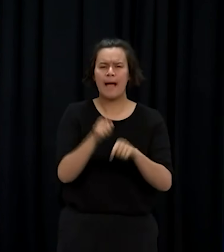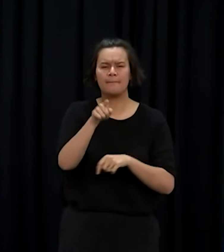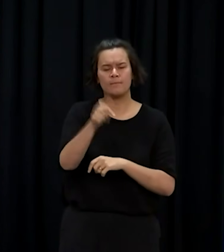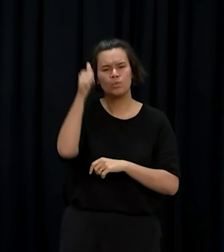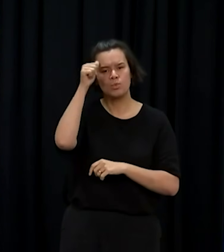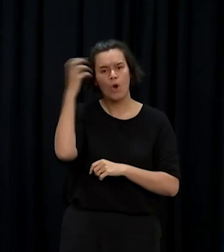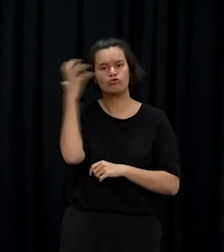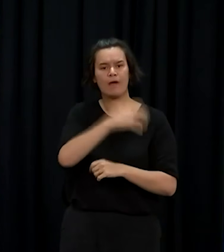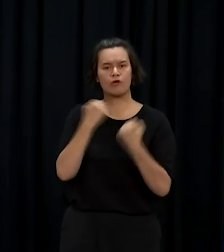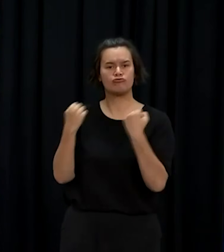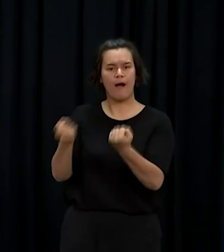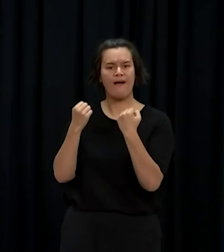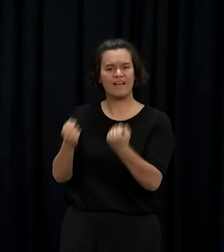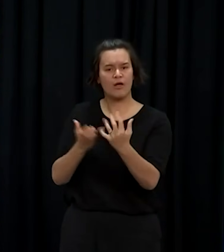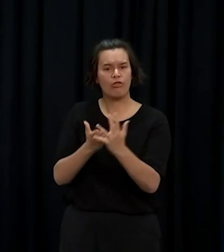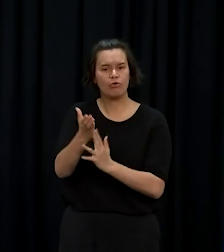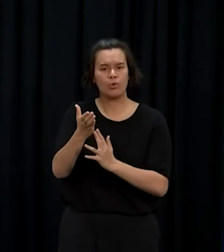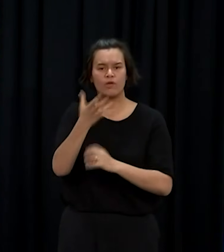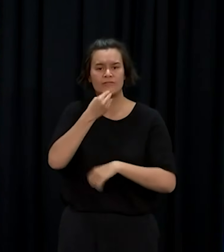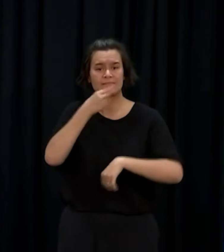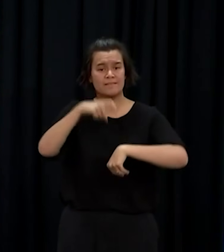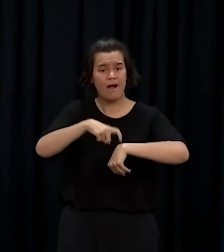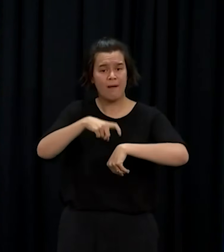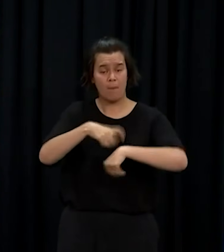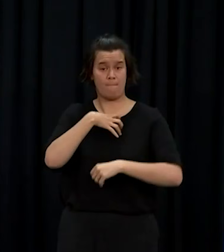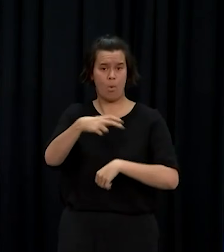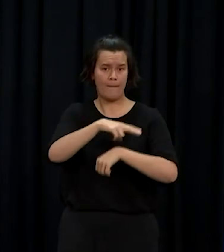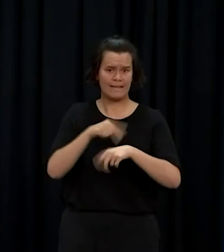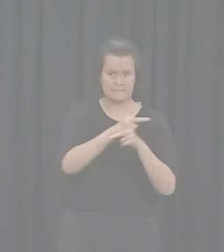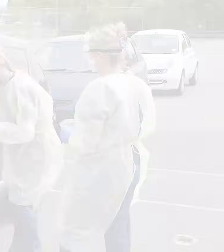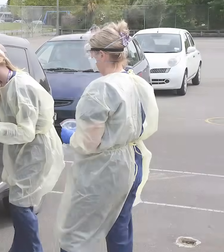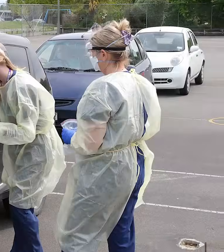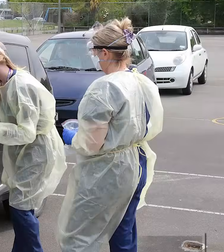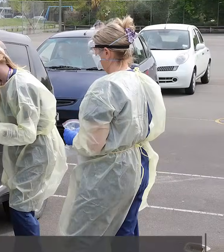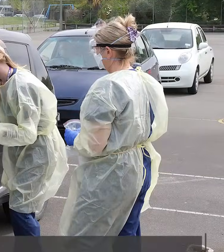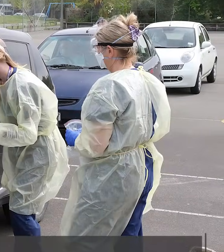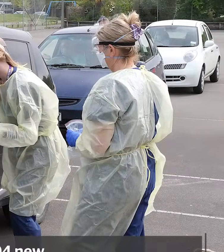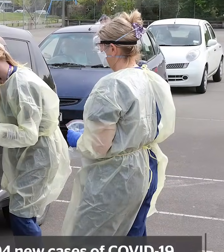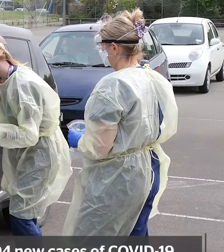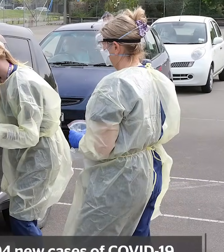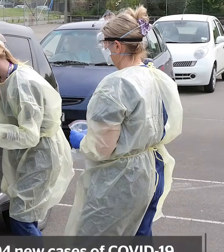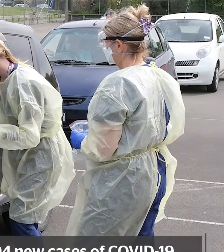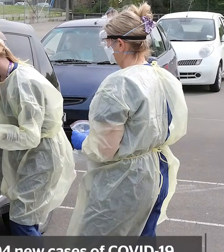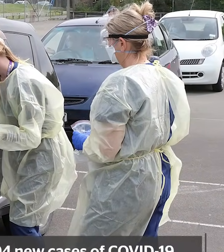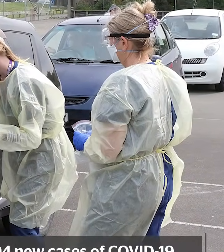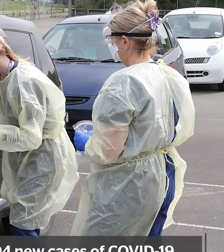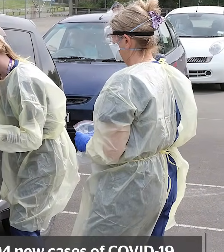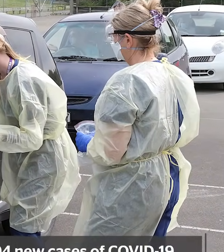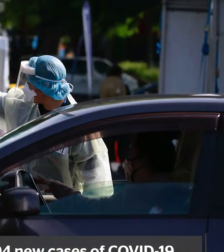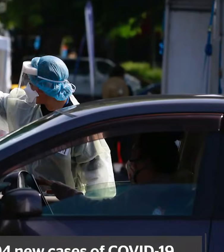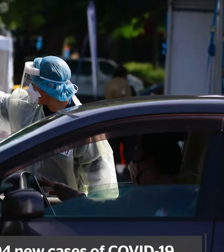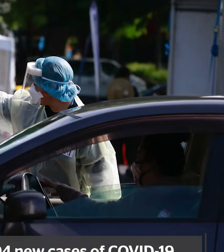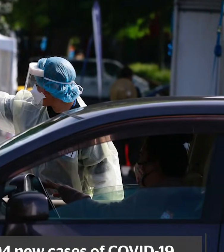random spots checks on our roads to ensure that they are. We'll take the same approach here. It comes after 194 cases